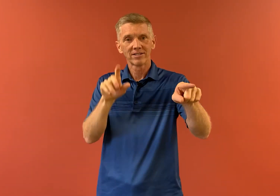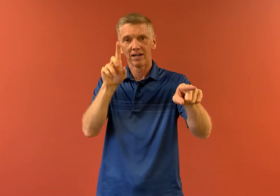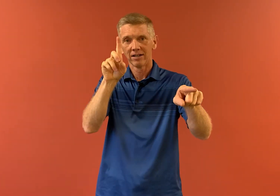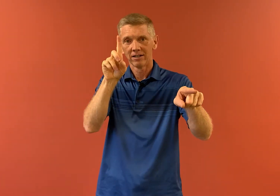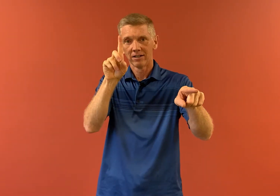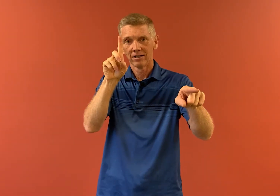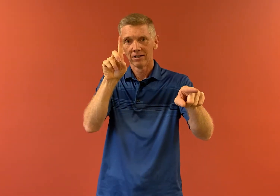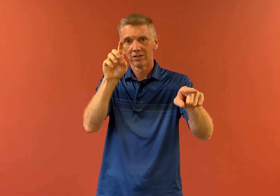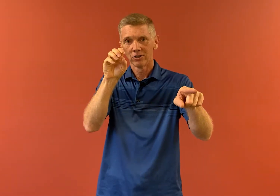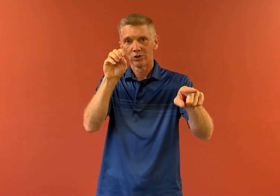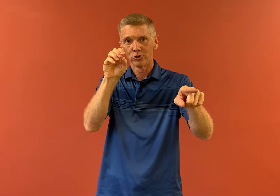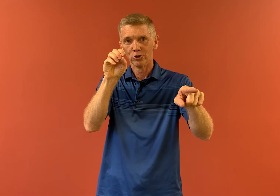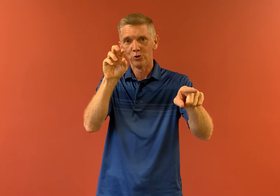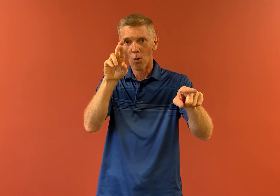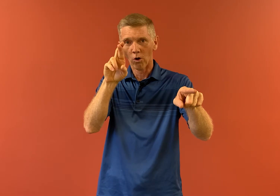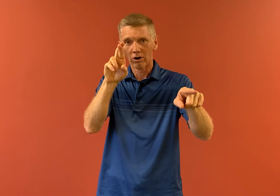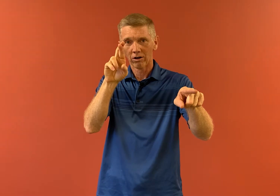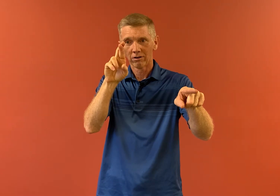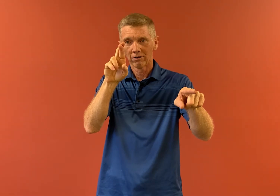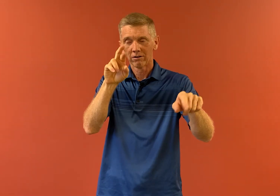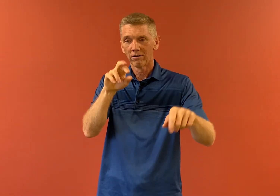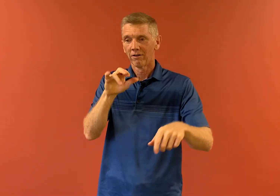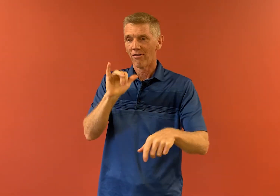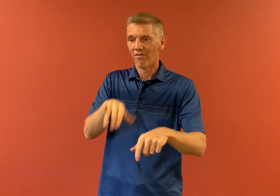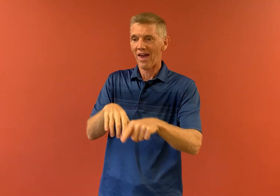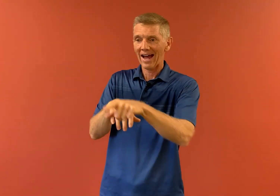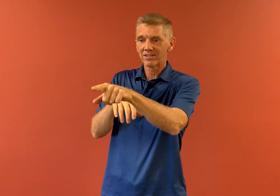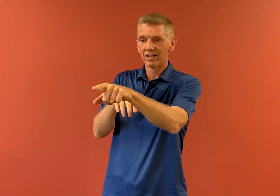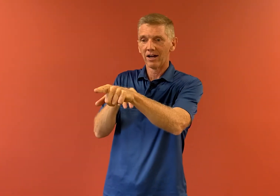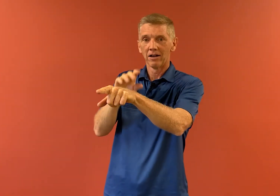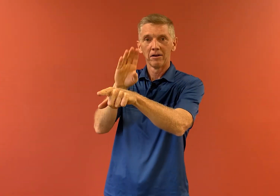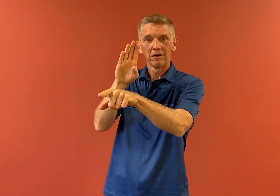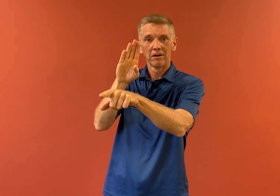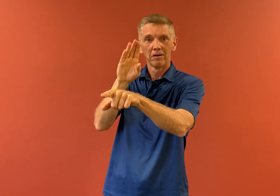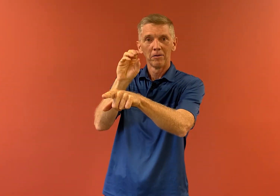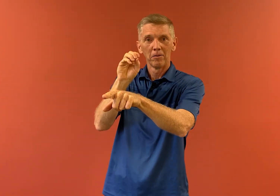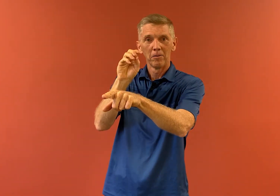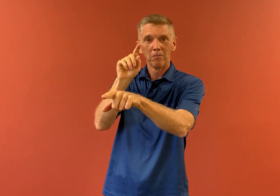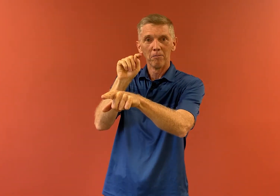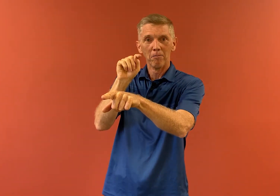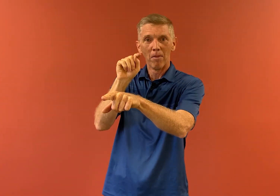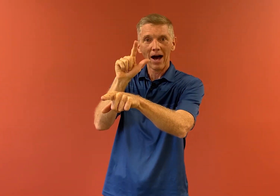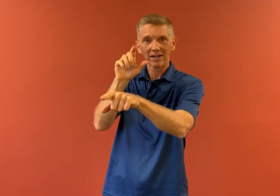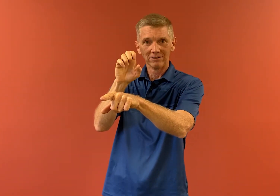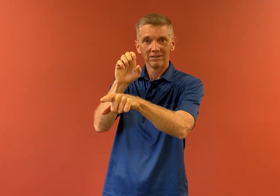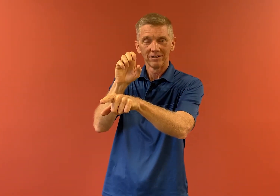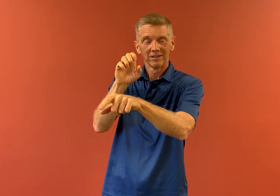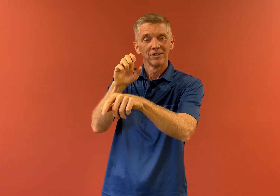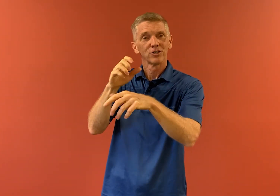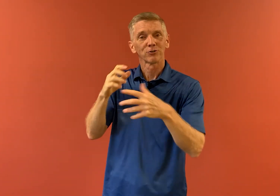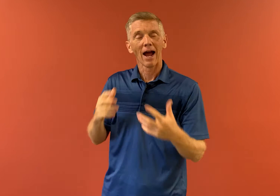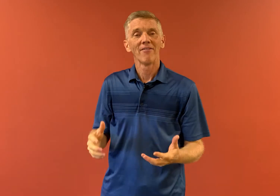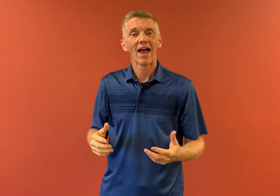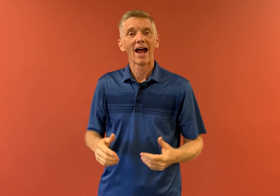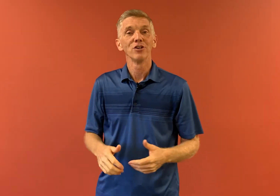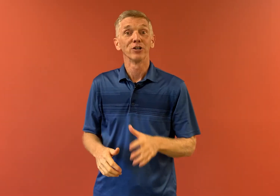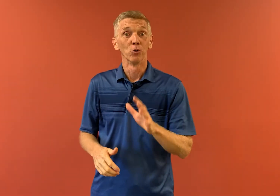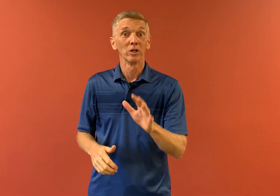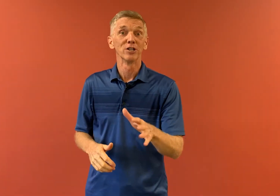a door. That's a bottle. Try that, you'll get really good